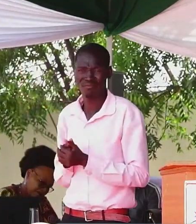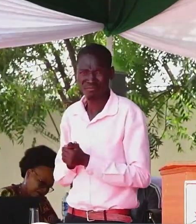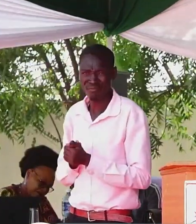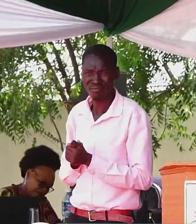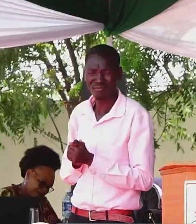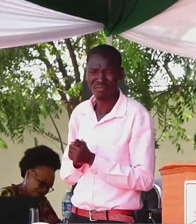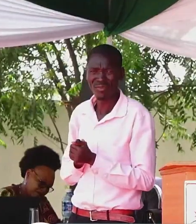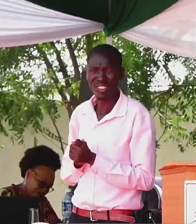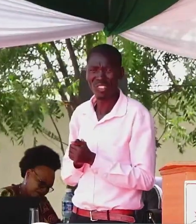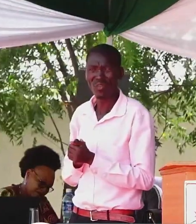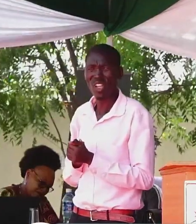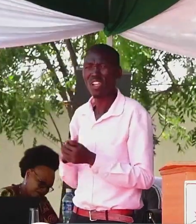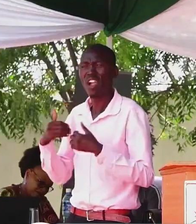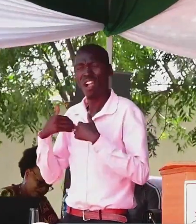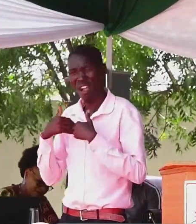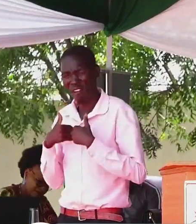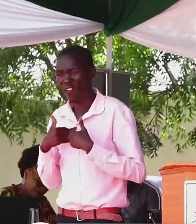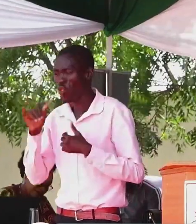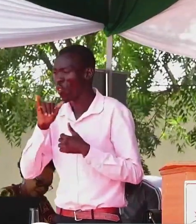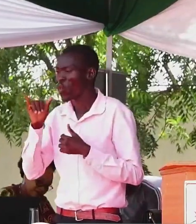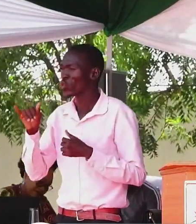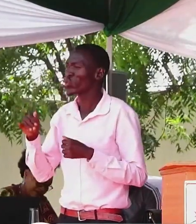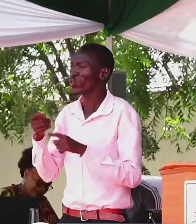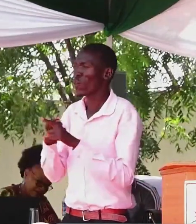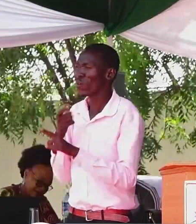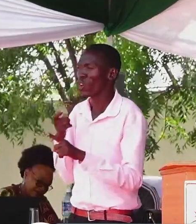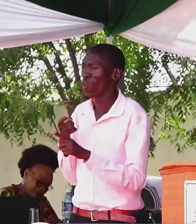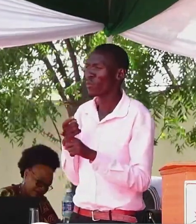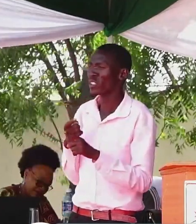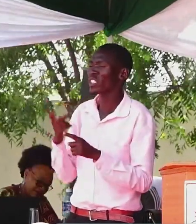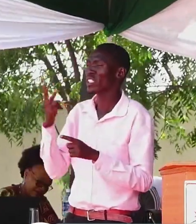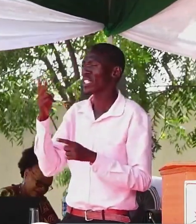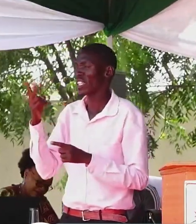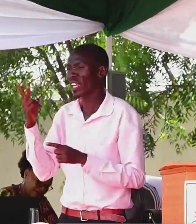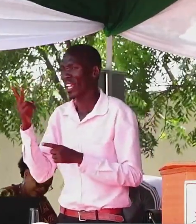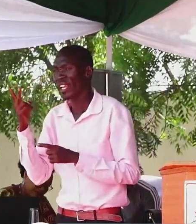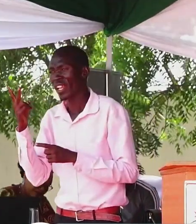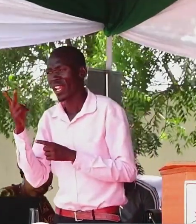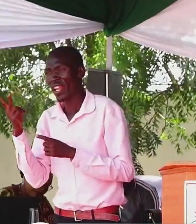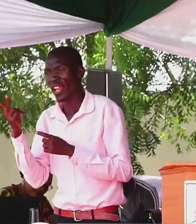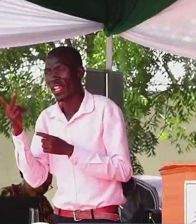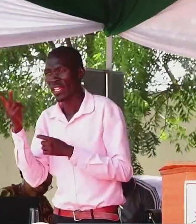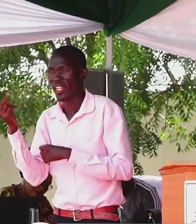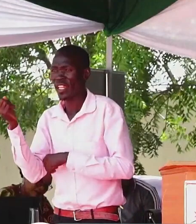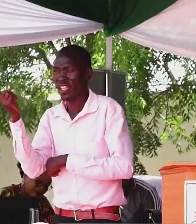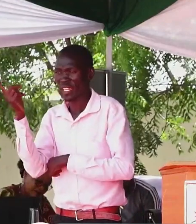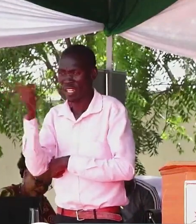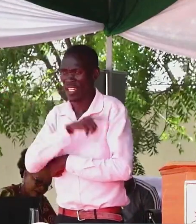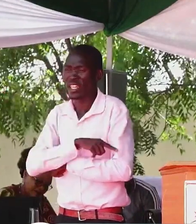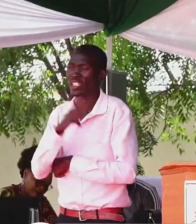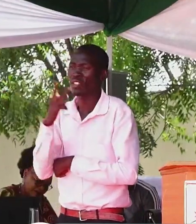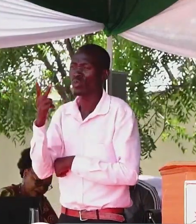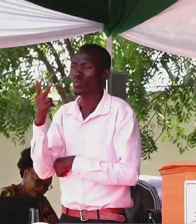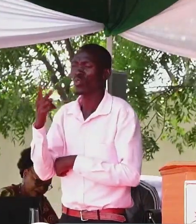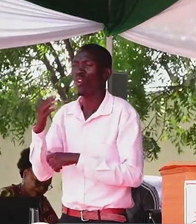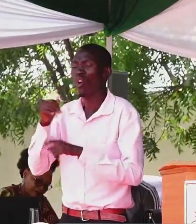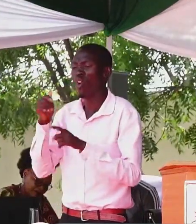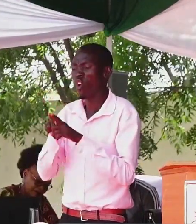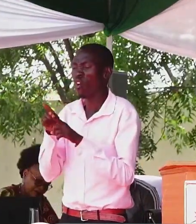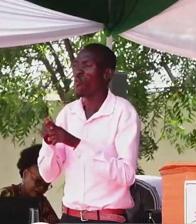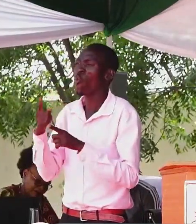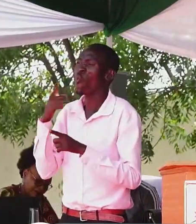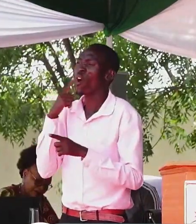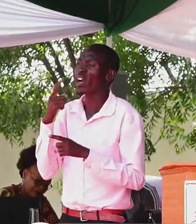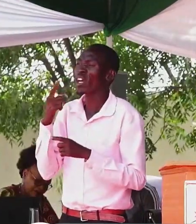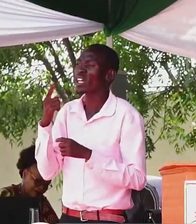We had those from, in day 2, Turkana alone were 157.